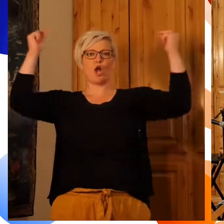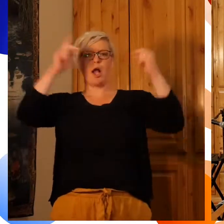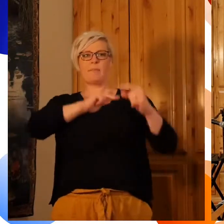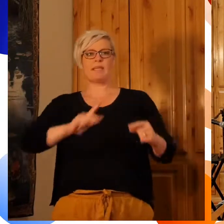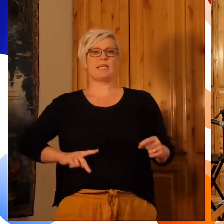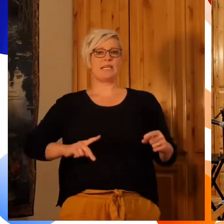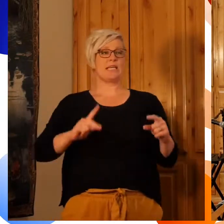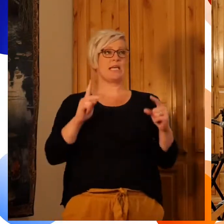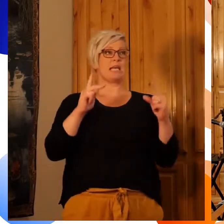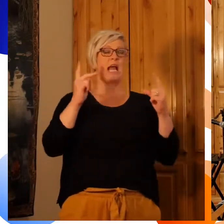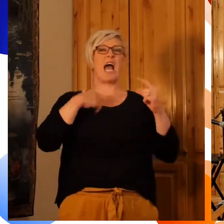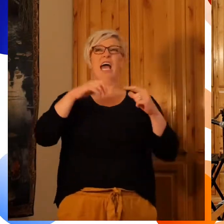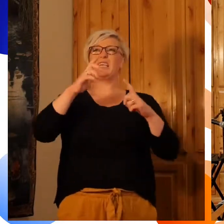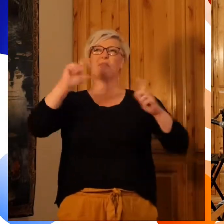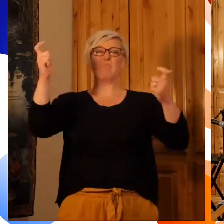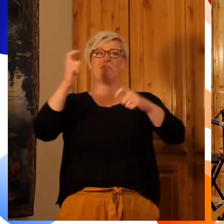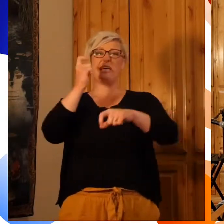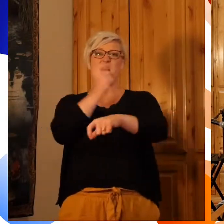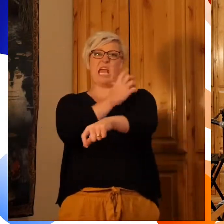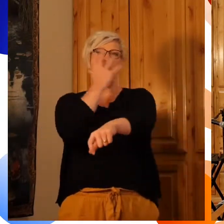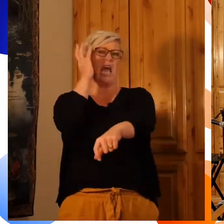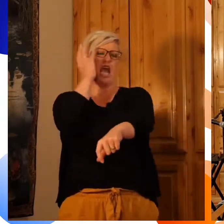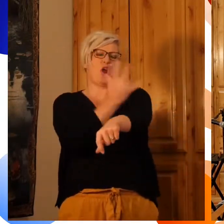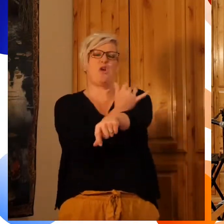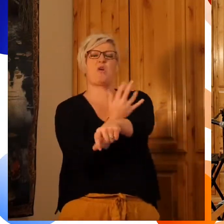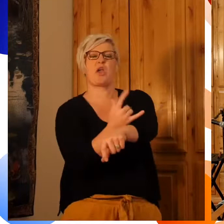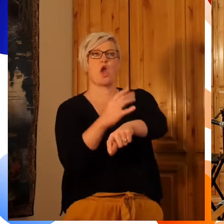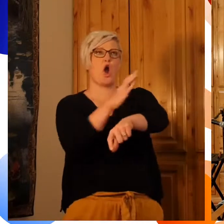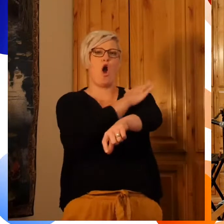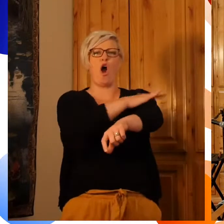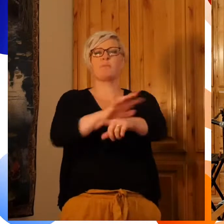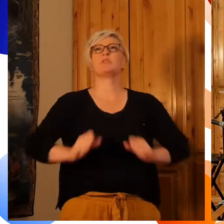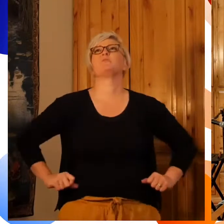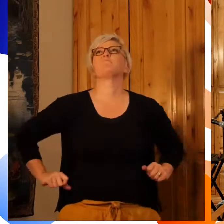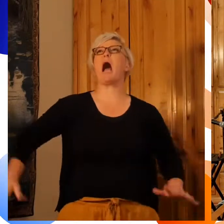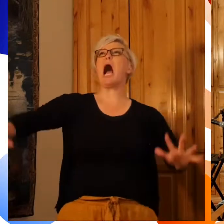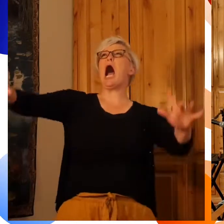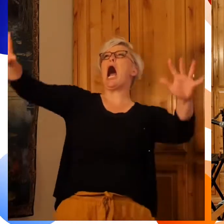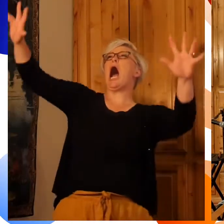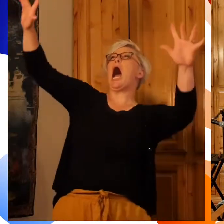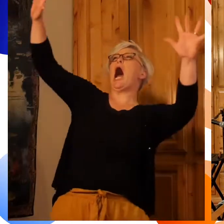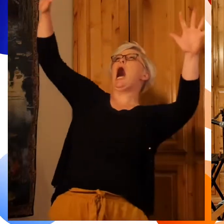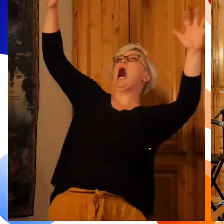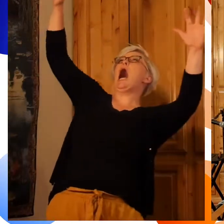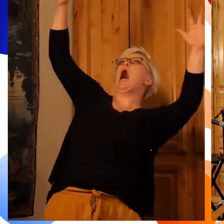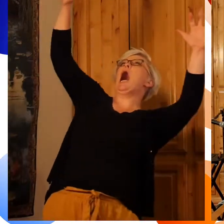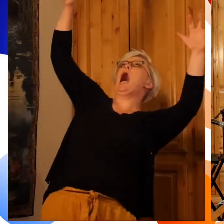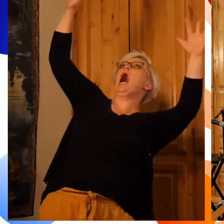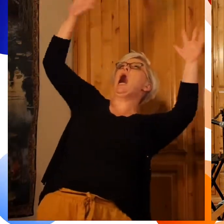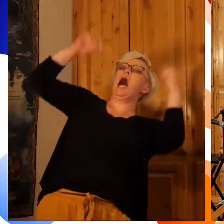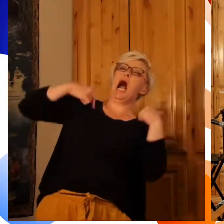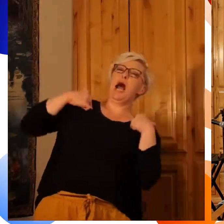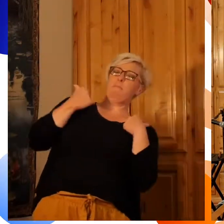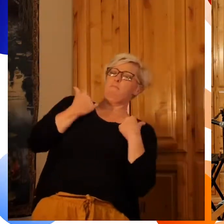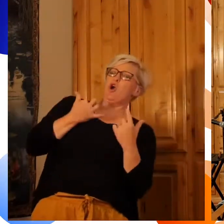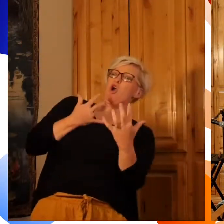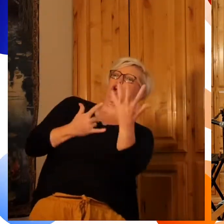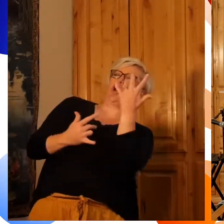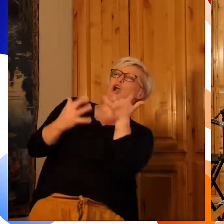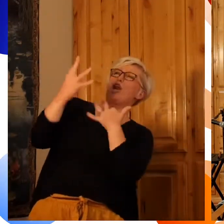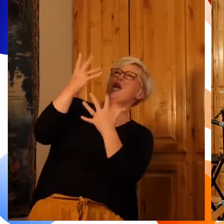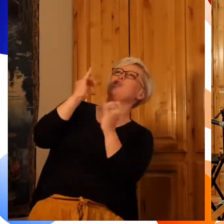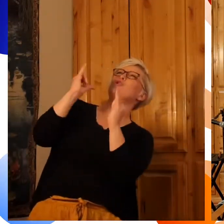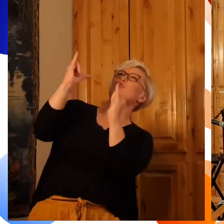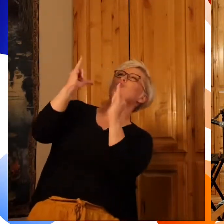to the ceiling, and he said, "Oh, worst of all, I'm burning too." And up he went in a